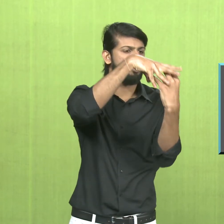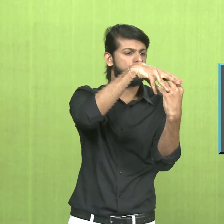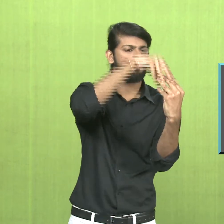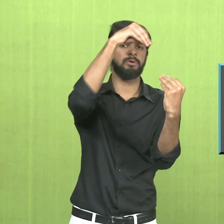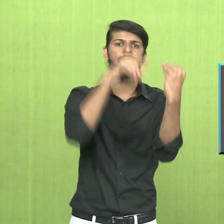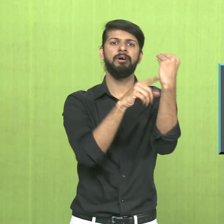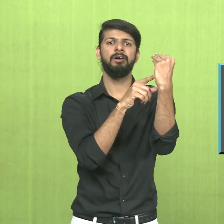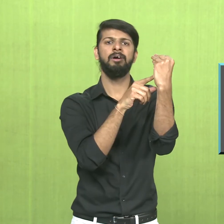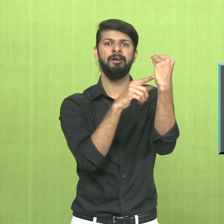buds.